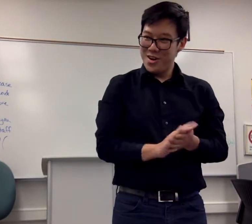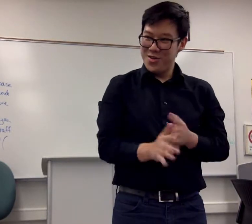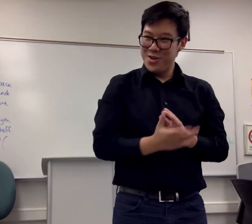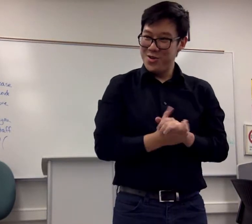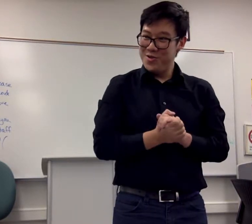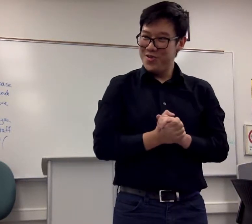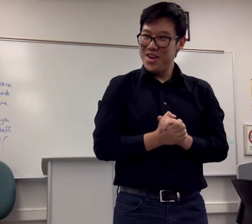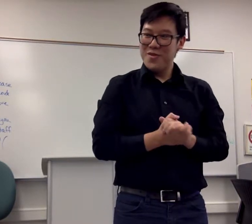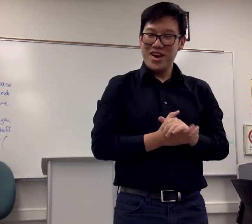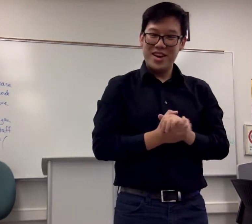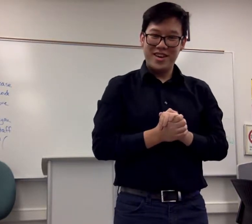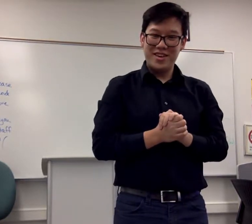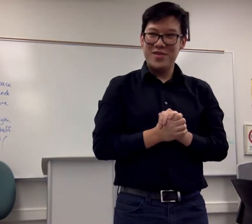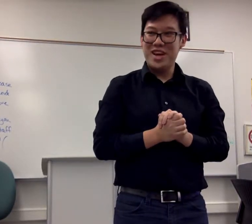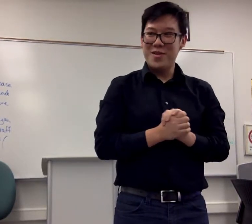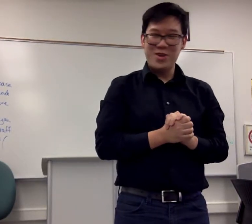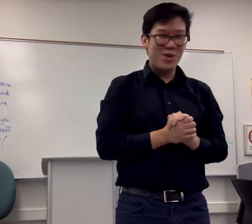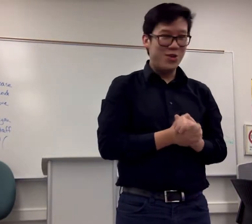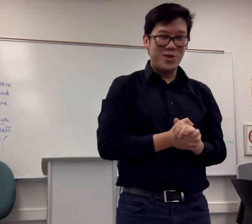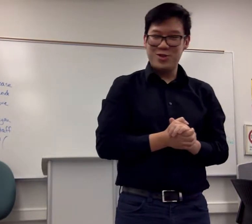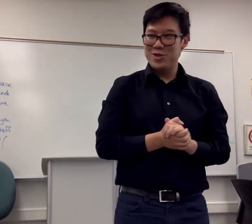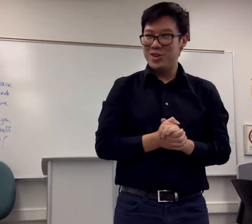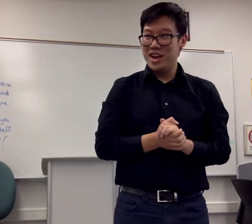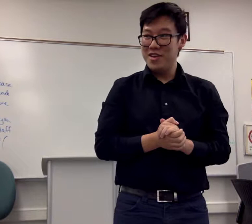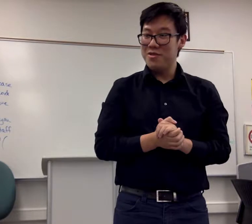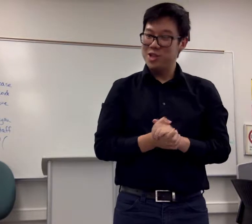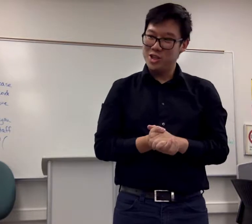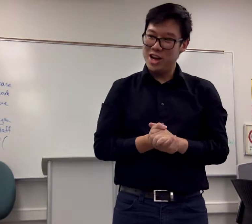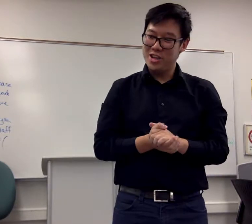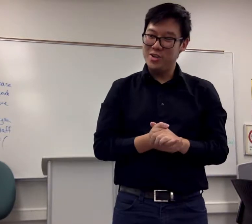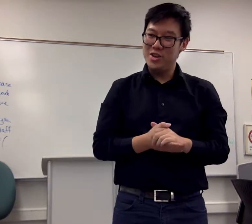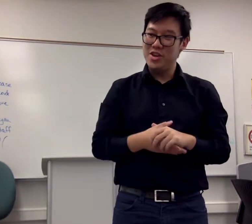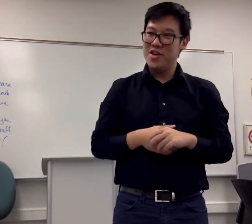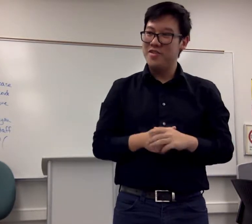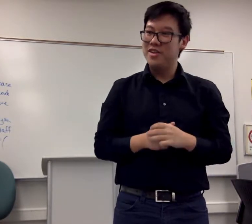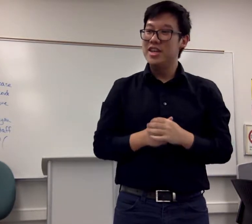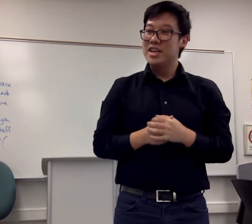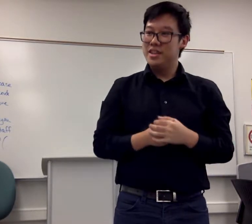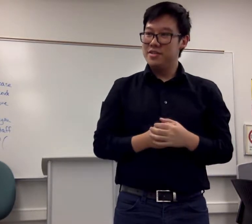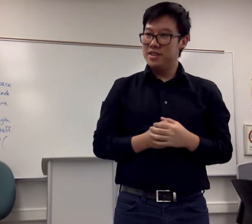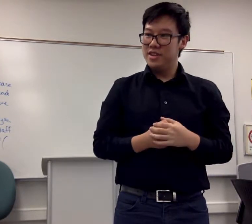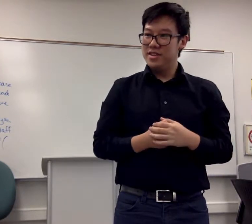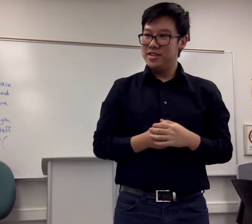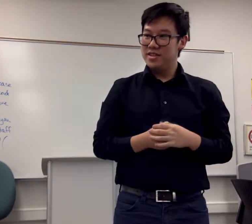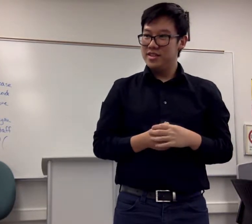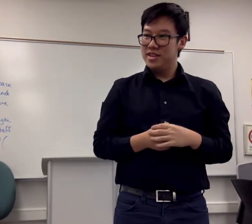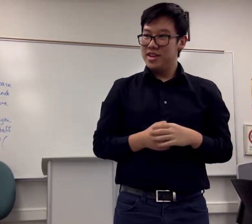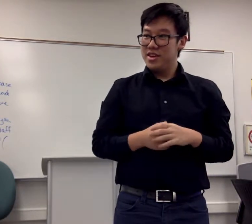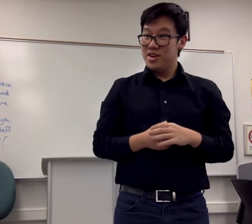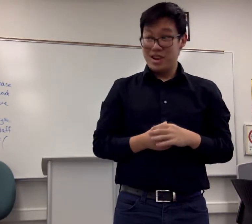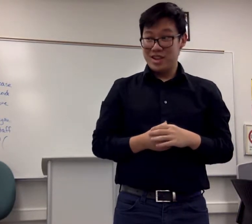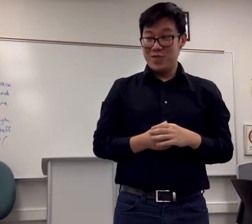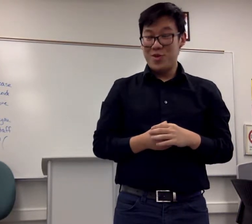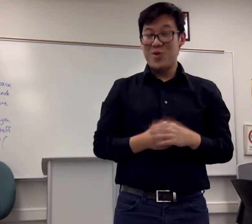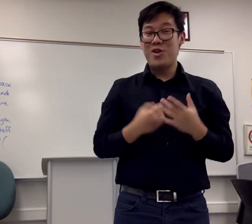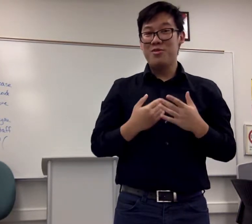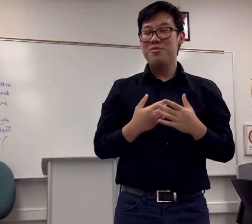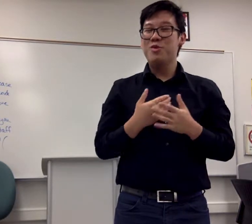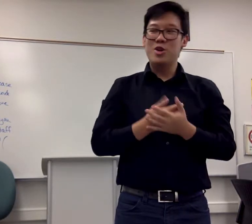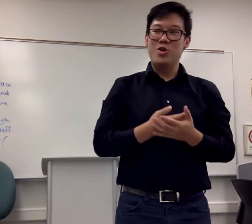good afternoon. Hi, good afternoon. We're going to be your interpreters for today. We're just going to let you know that you have a... Oh, I don't need an interpreter. You're an interpreter? Well, we're doing